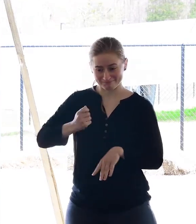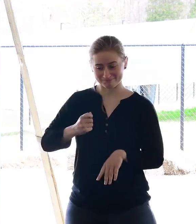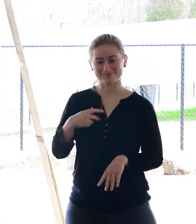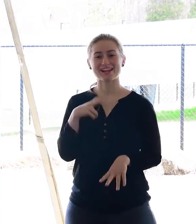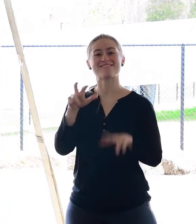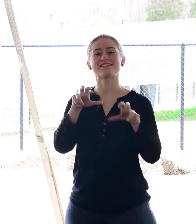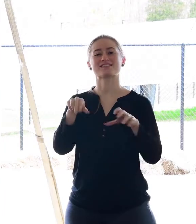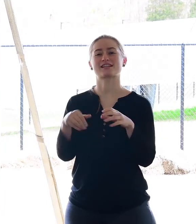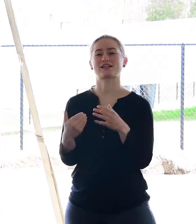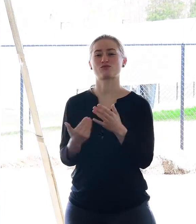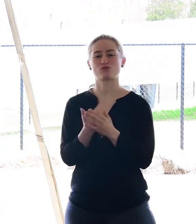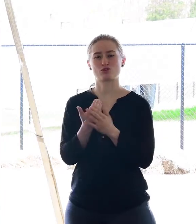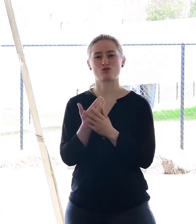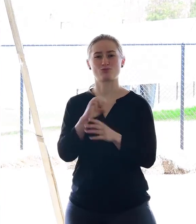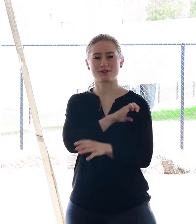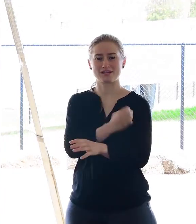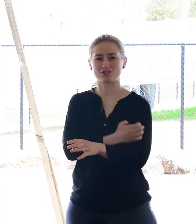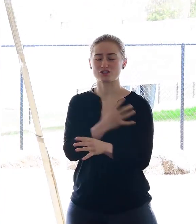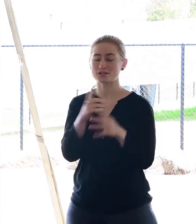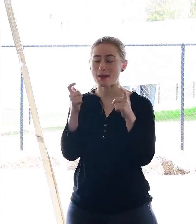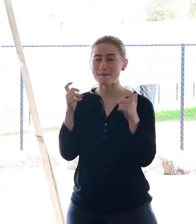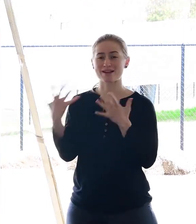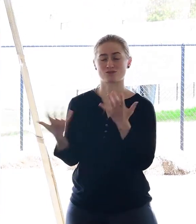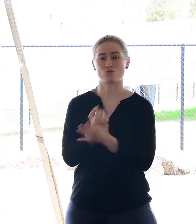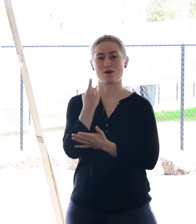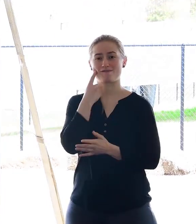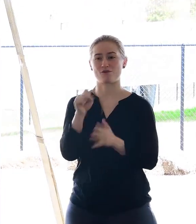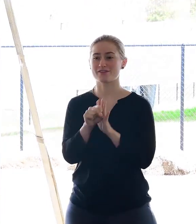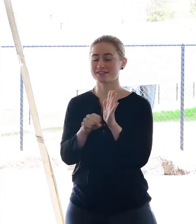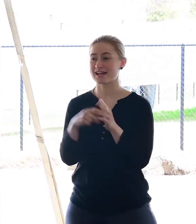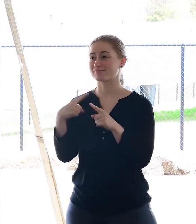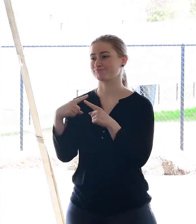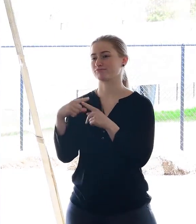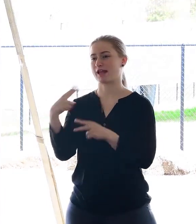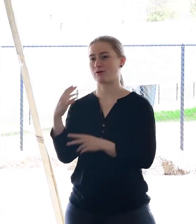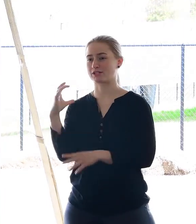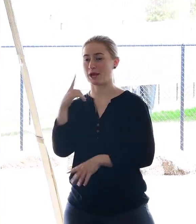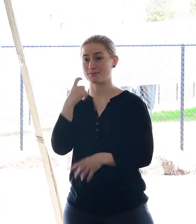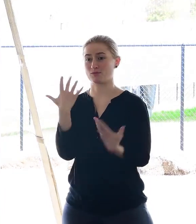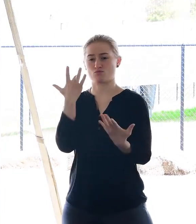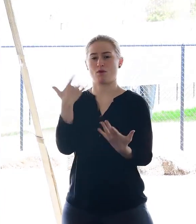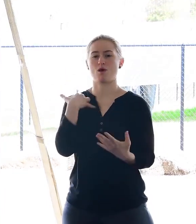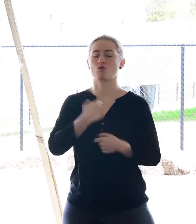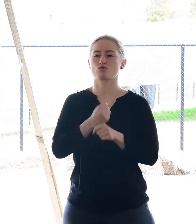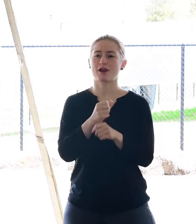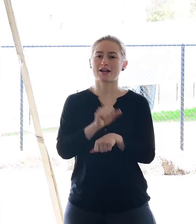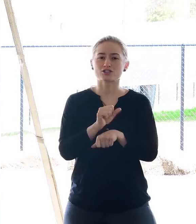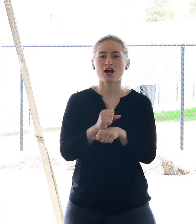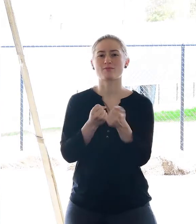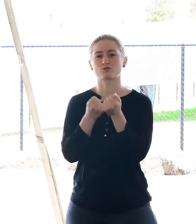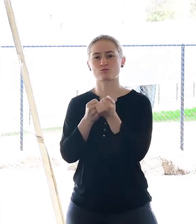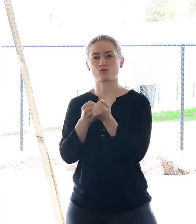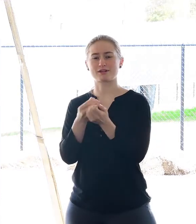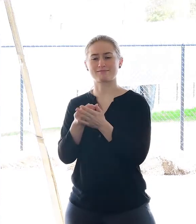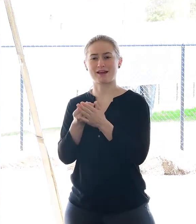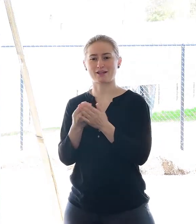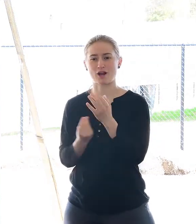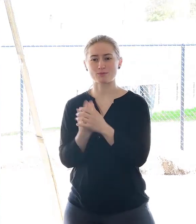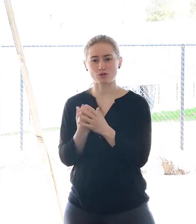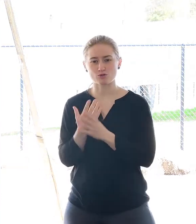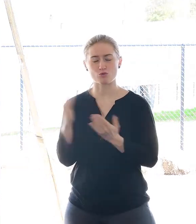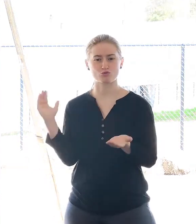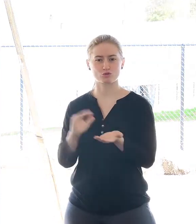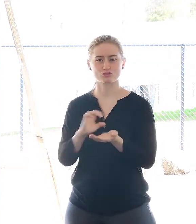Investing in renewable energy is a massive win for the state and for Howard County because we're creating jobs, we're supporting economic growth by reducing